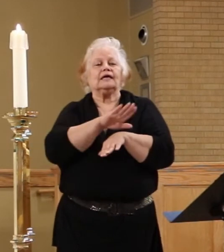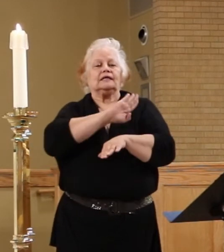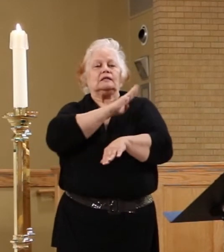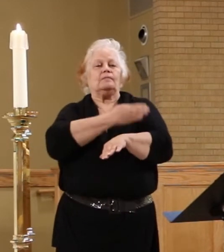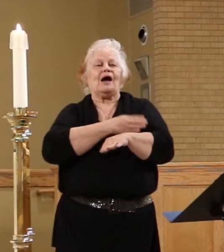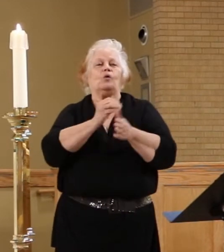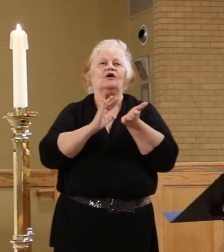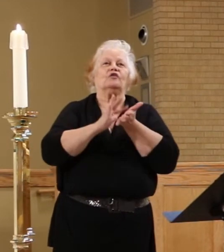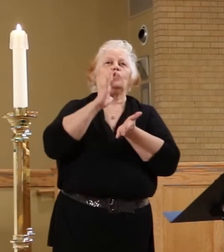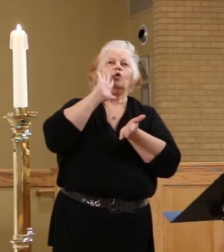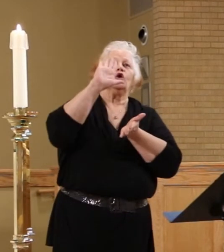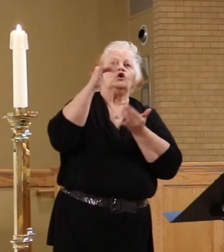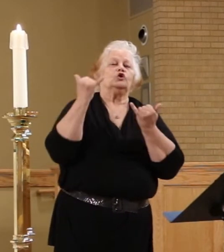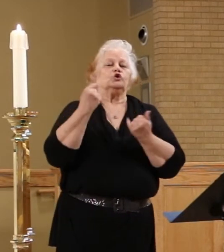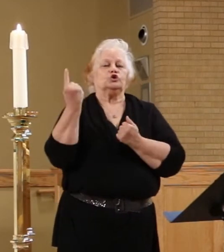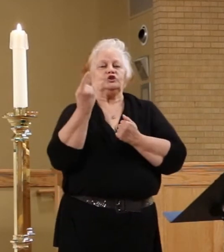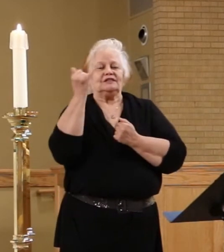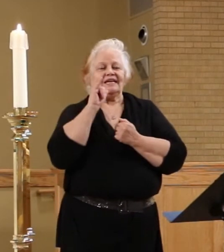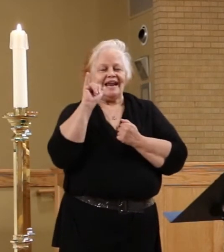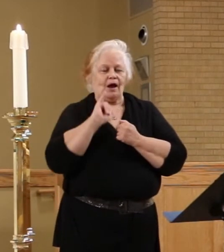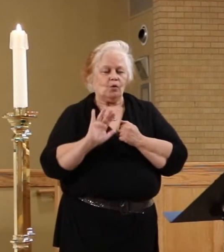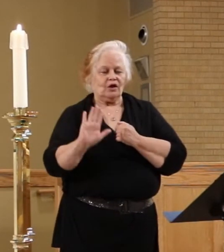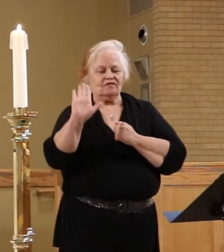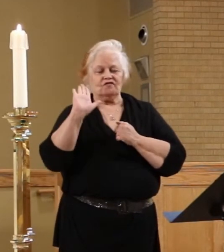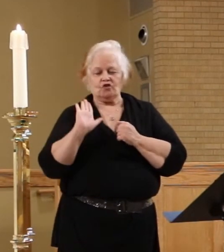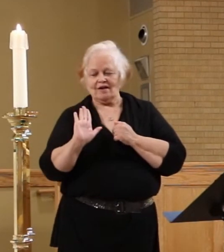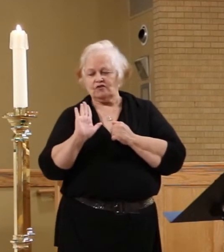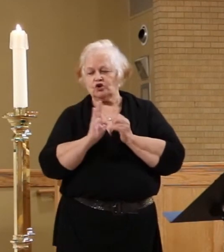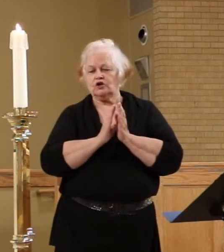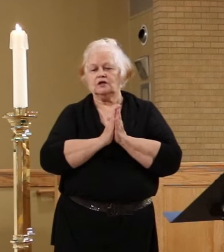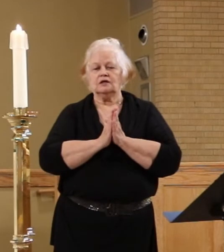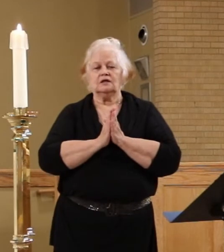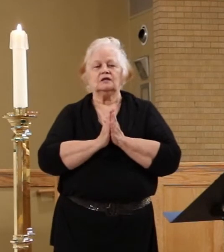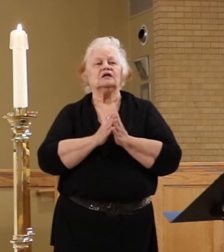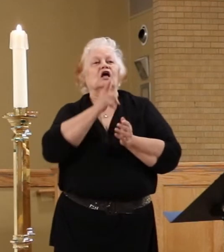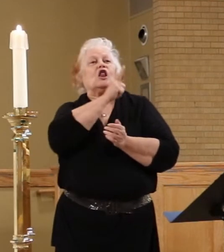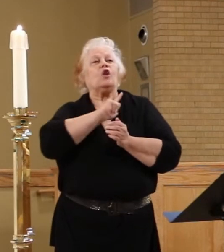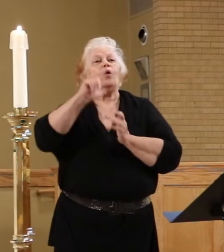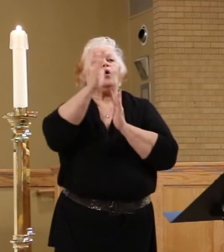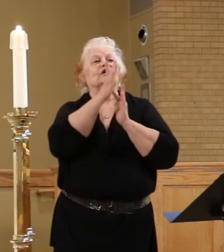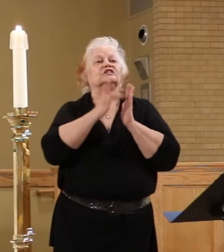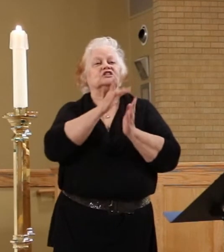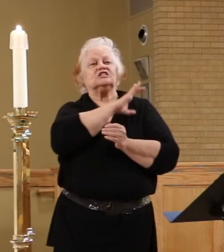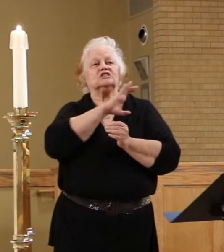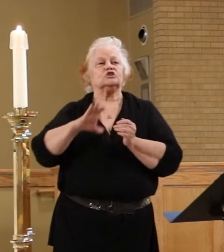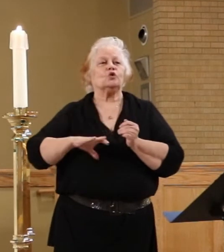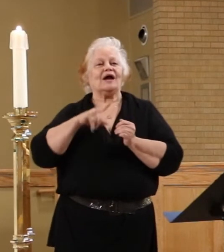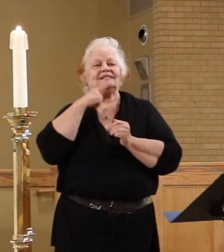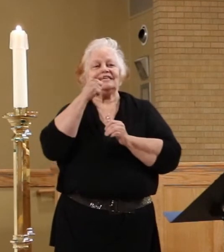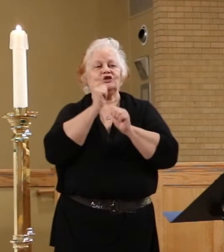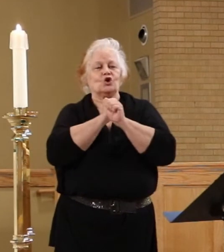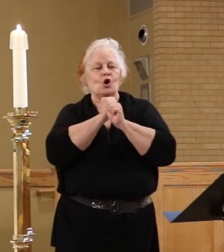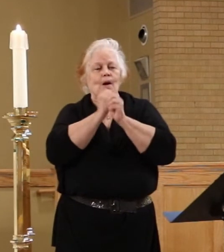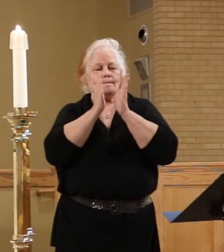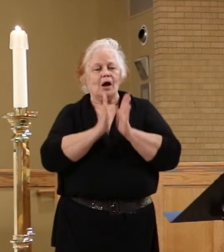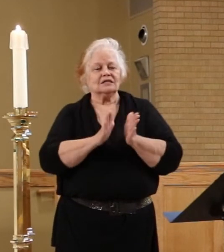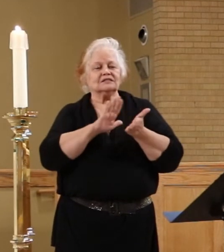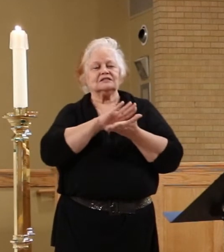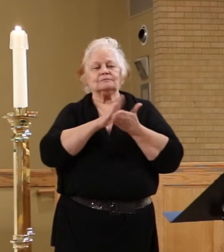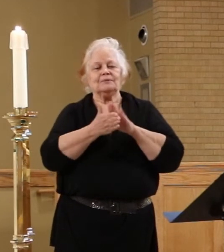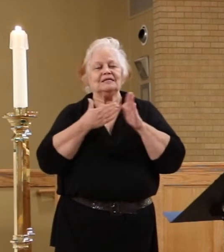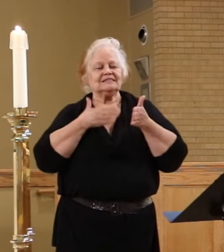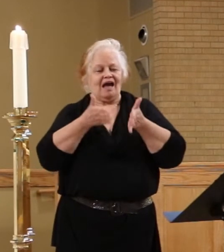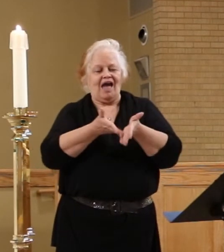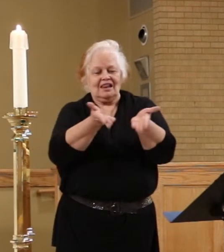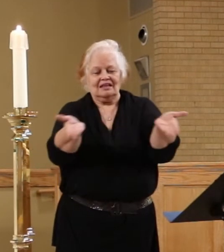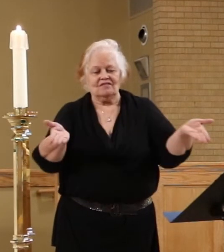kingdom, the power, the glory are yours, now and forever. Lord Jesus Christ, who said to your apostles, "Peace I leave